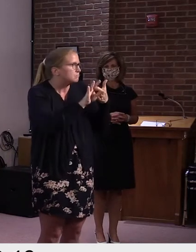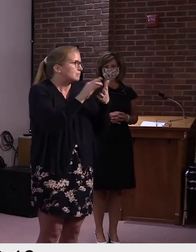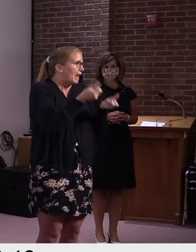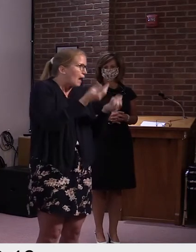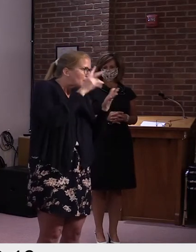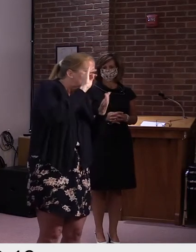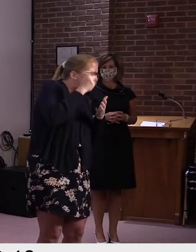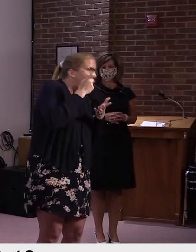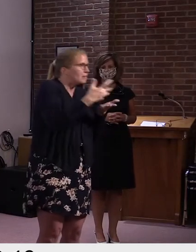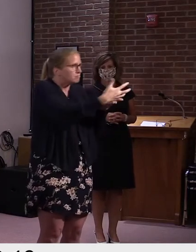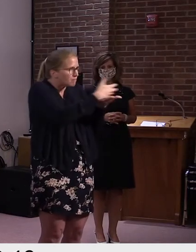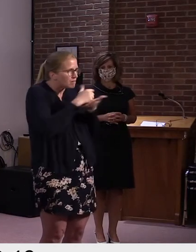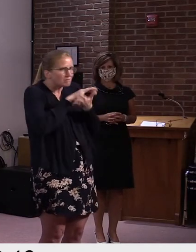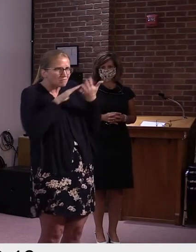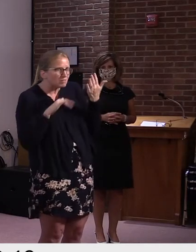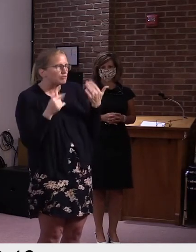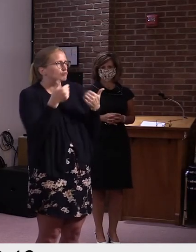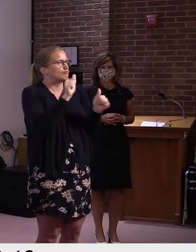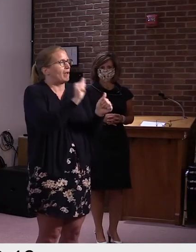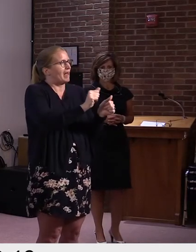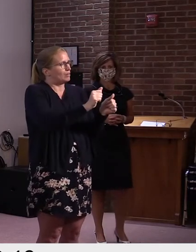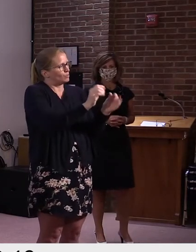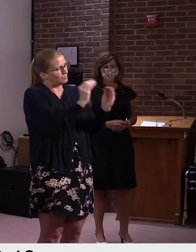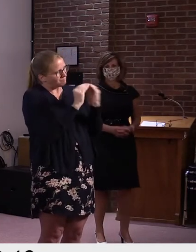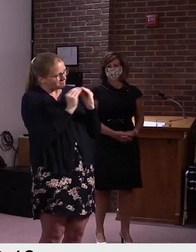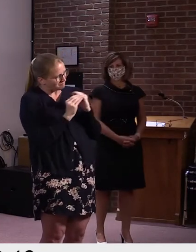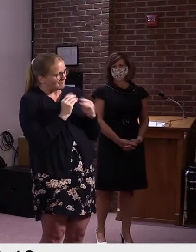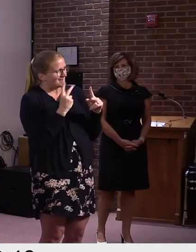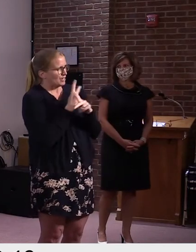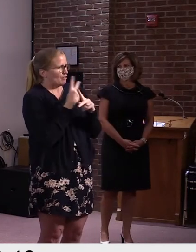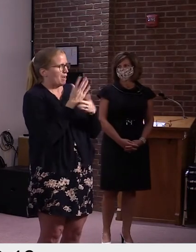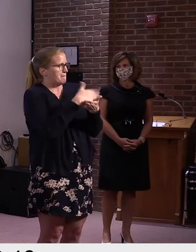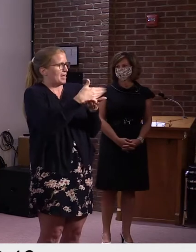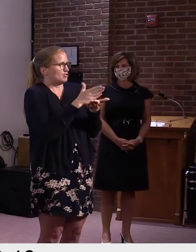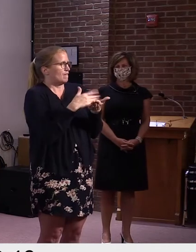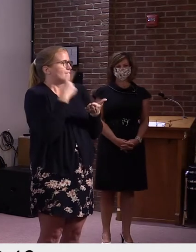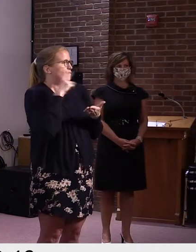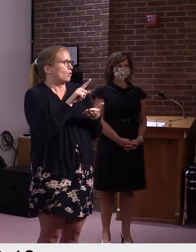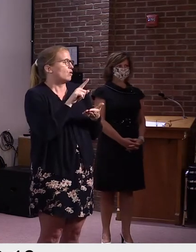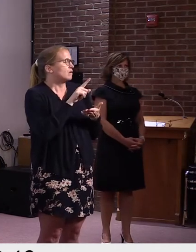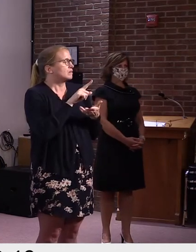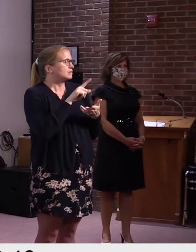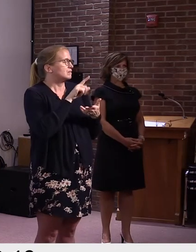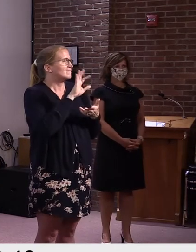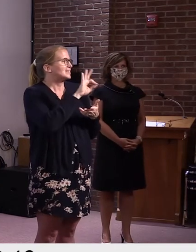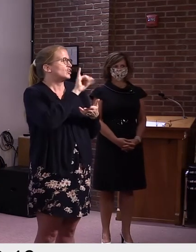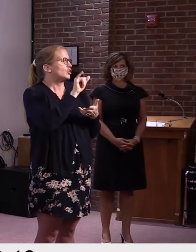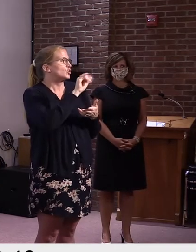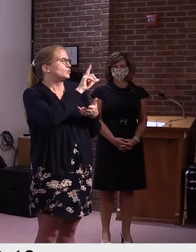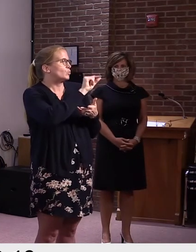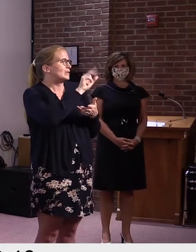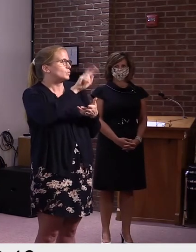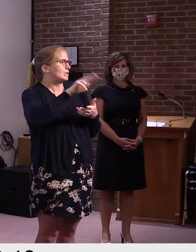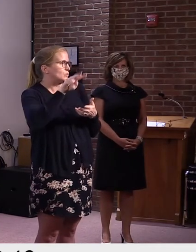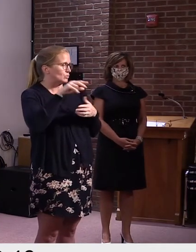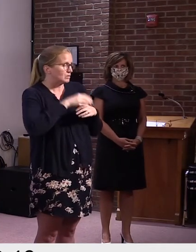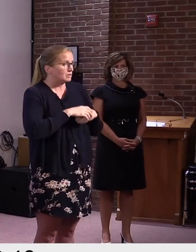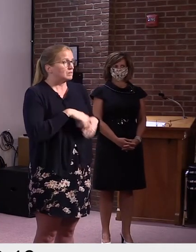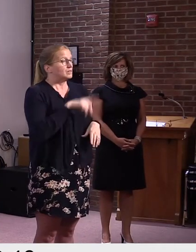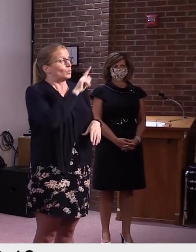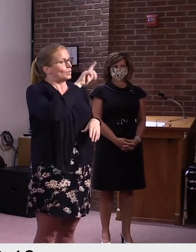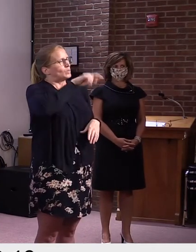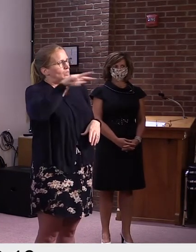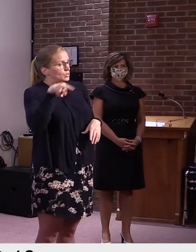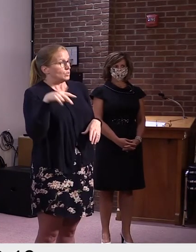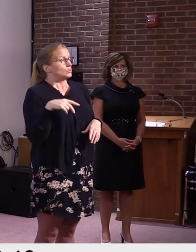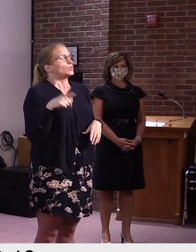FY 21 and 22 budgets. The legislature is putting that off with our support until